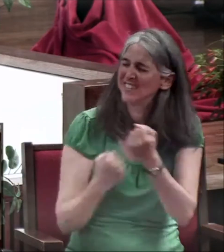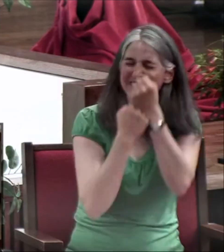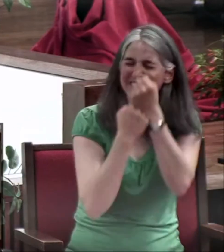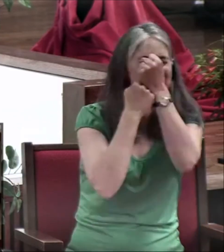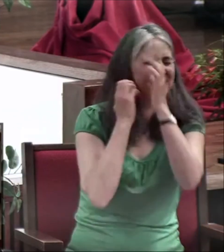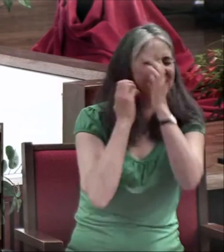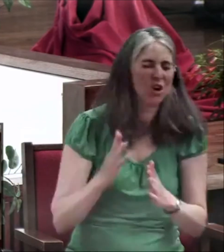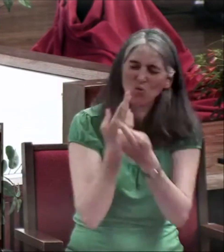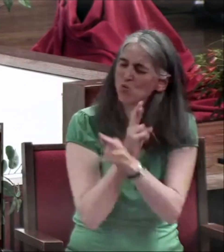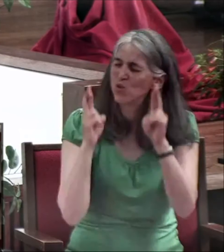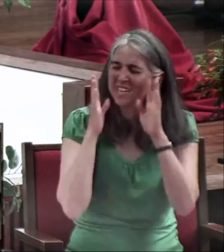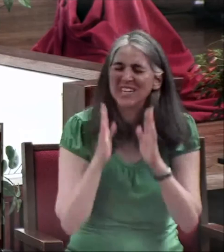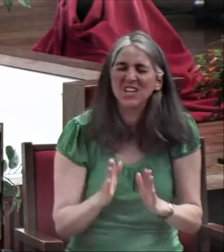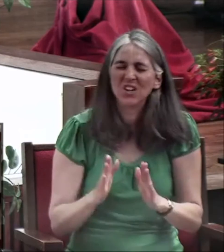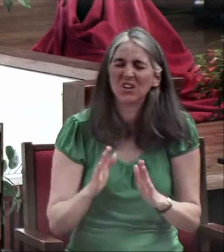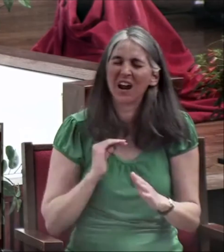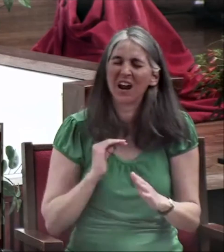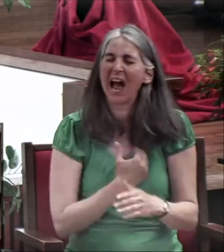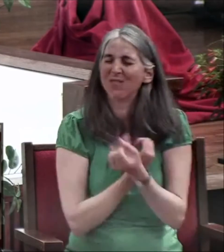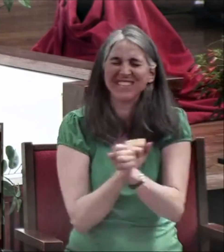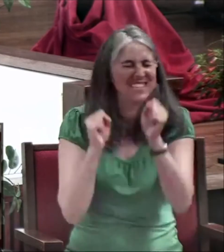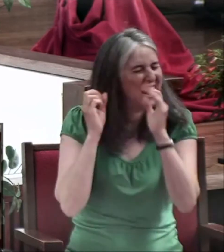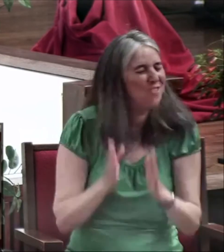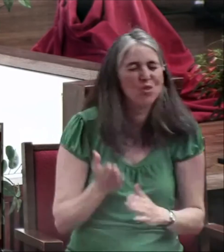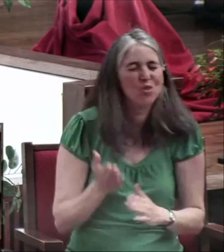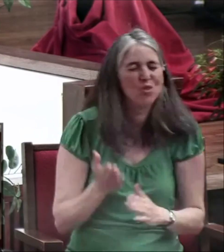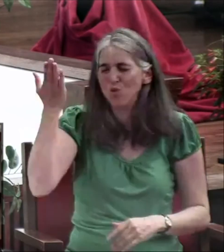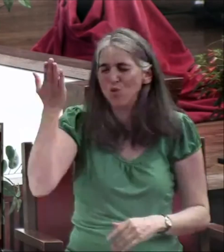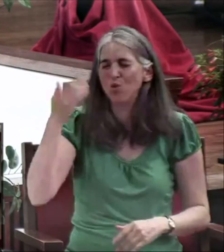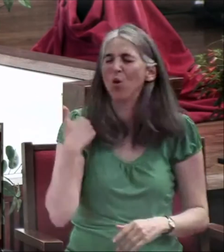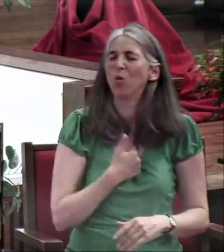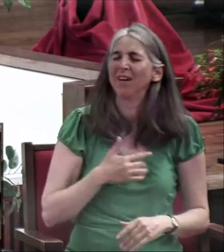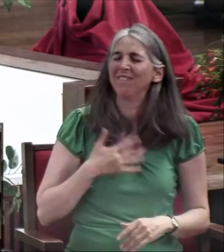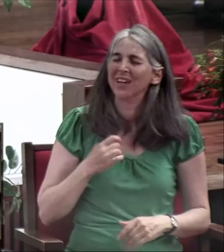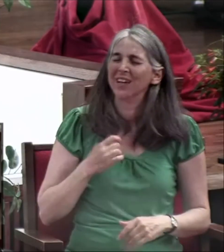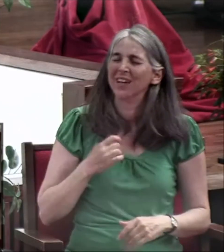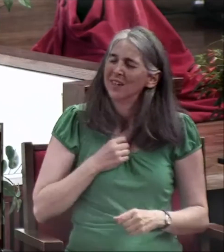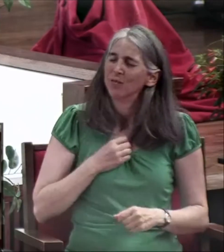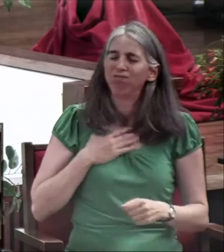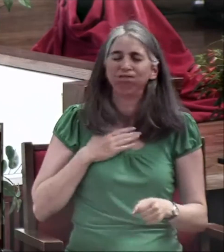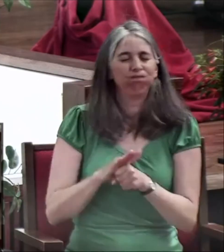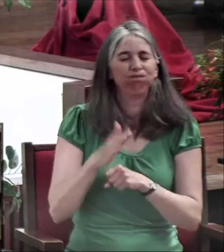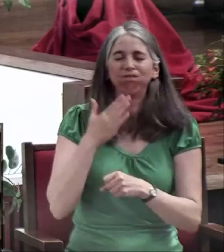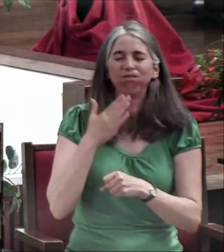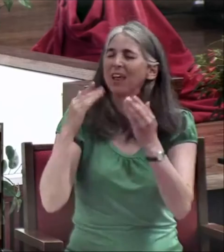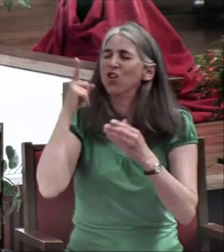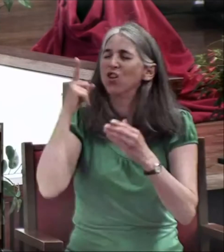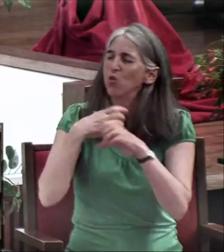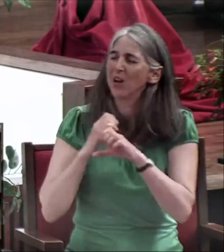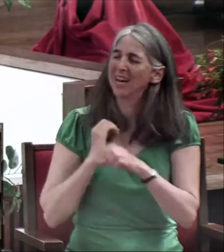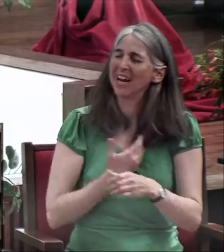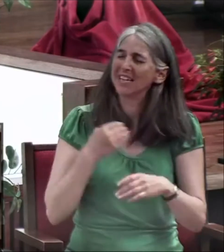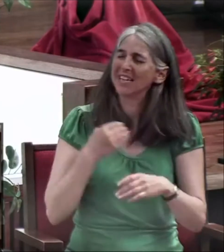our redeemer, and our savior. And we are so thankful that you created us in